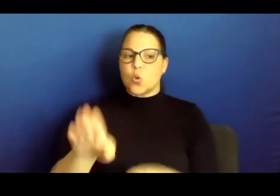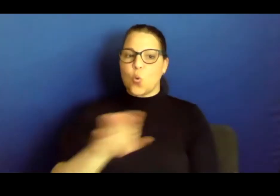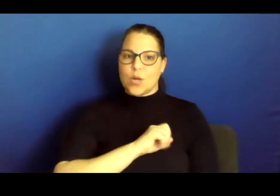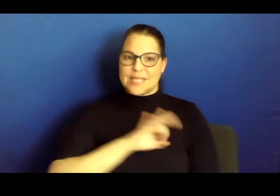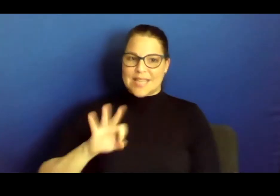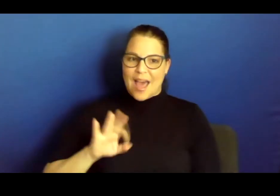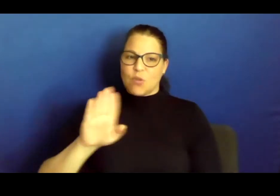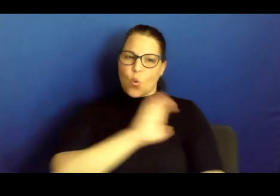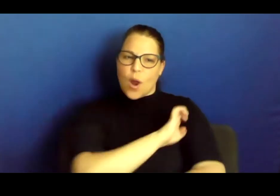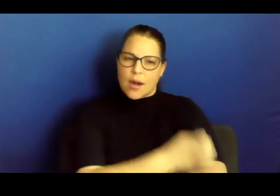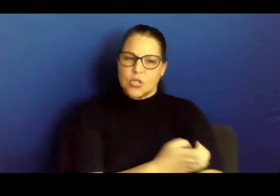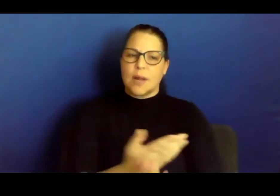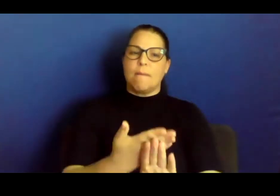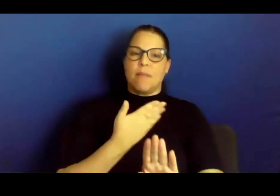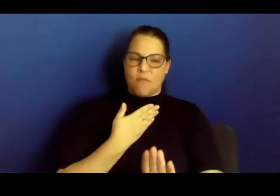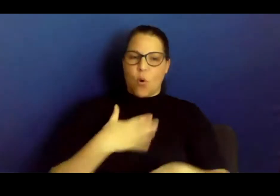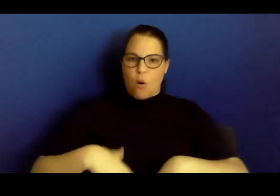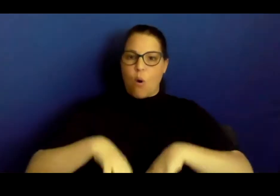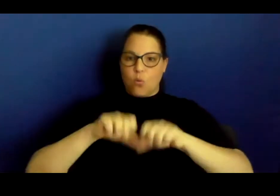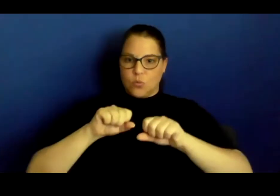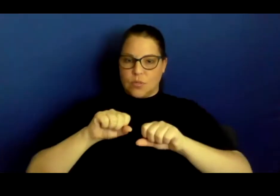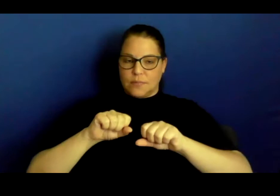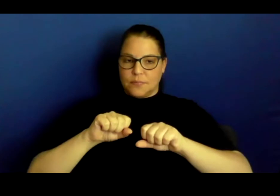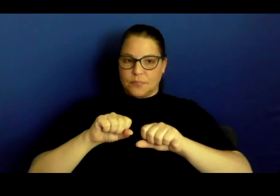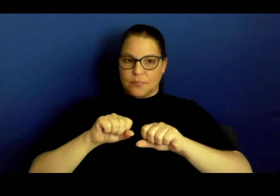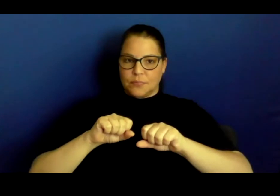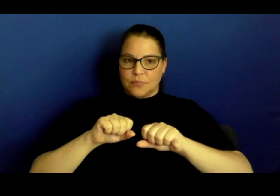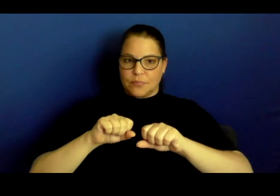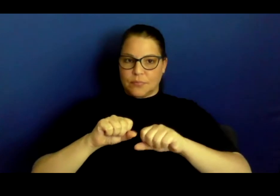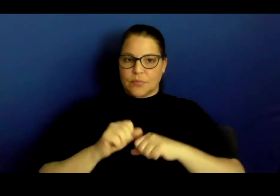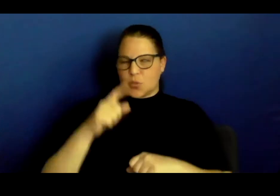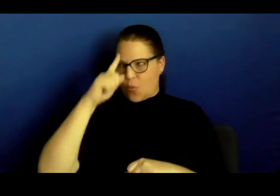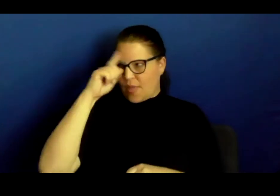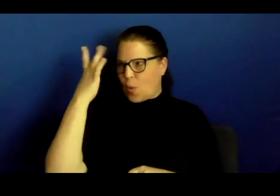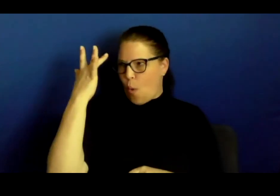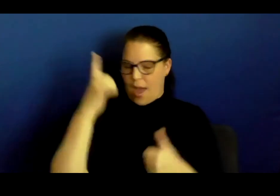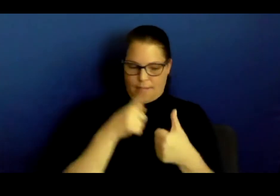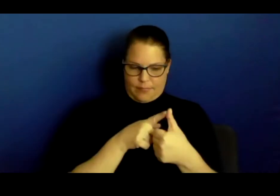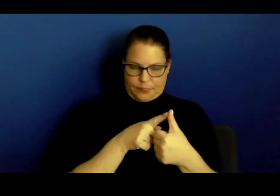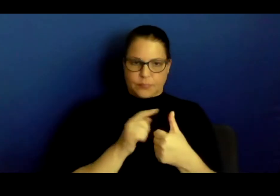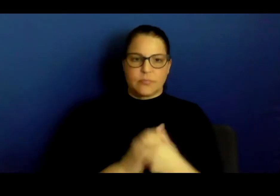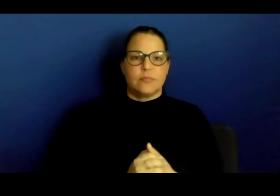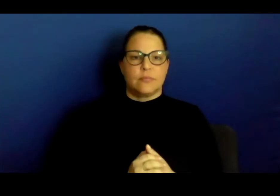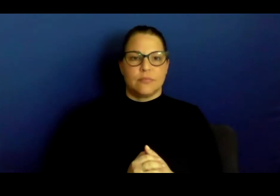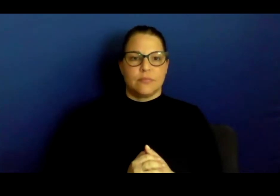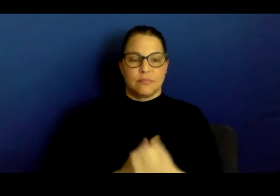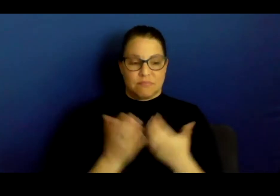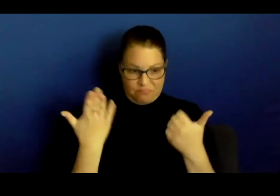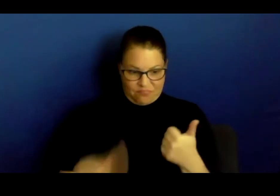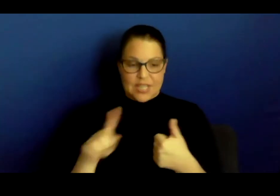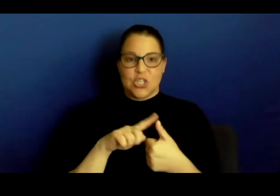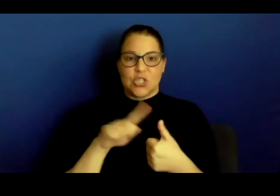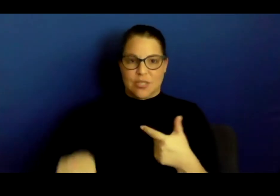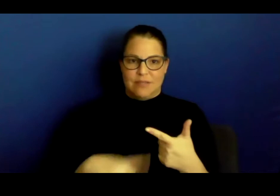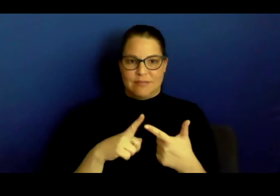energy before you host an event. So ground yourself in the why. Once you do that, then